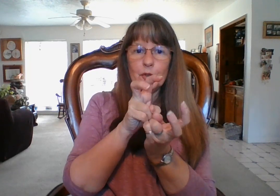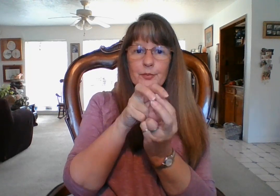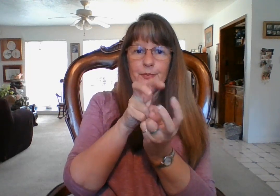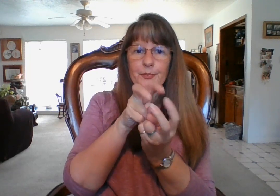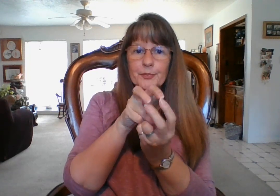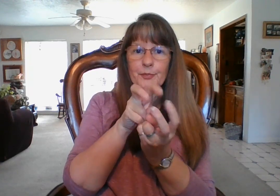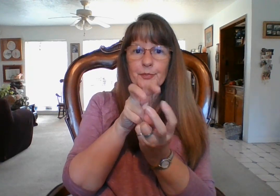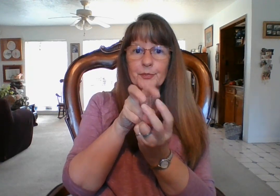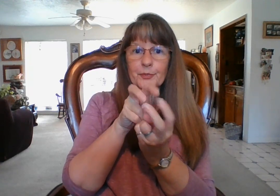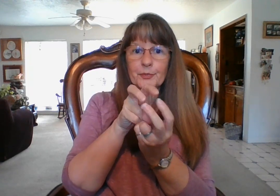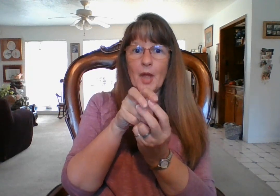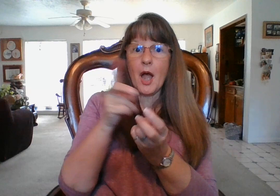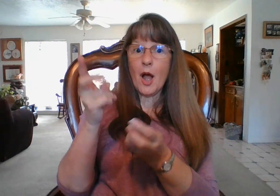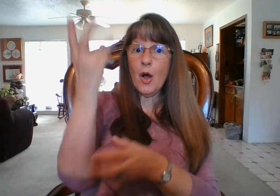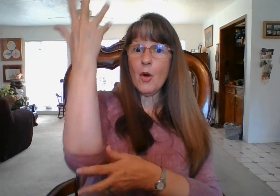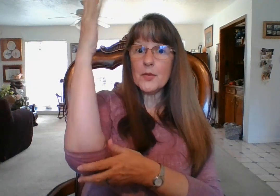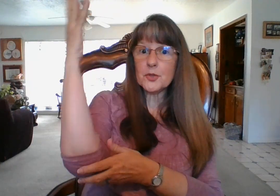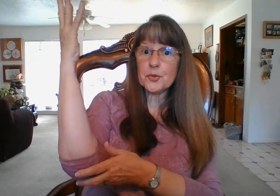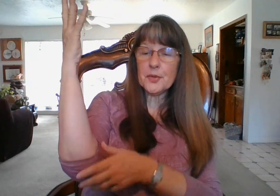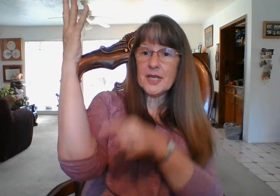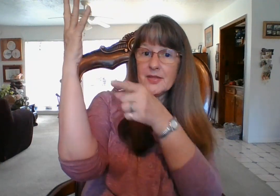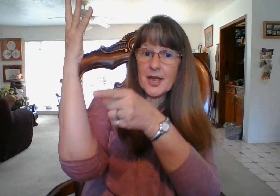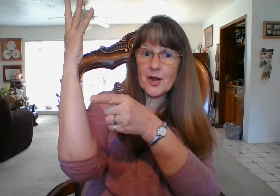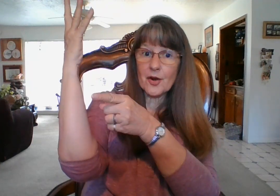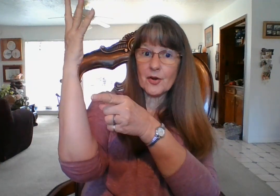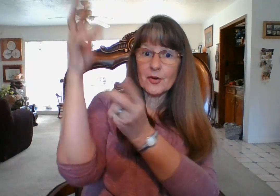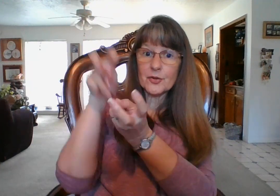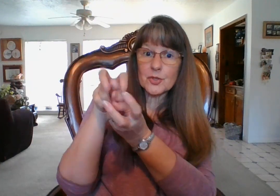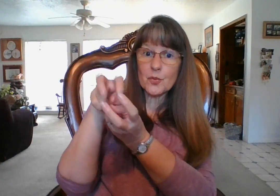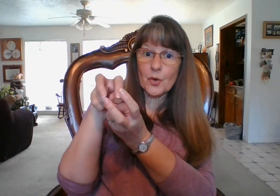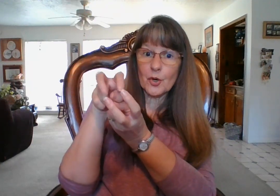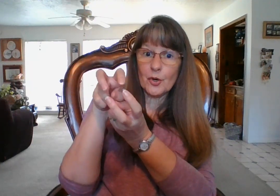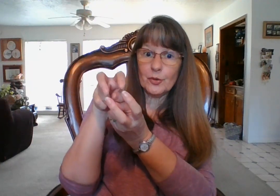Squirrel. Oh, in the tree there, squirrel.